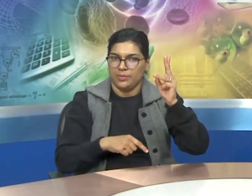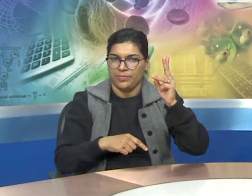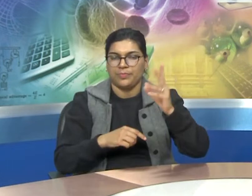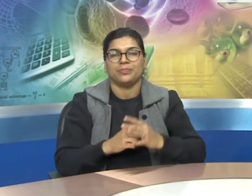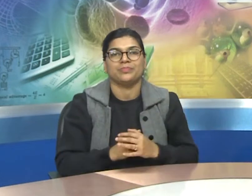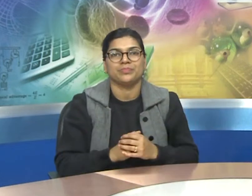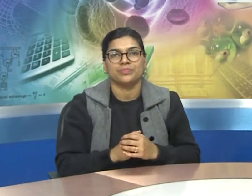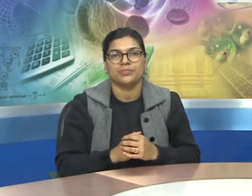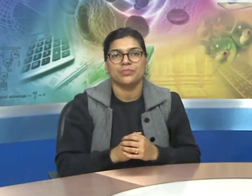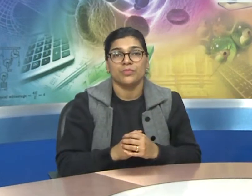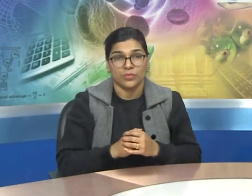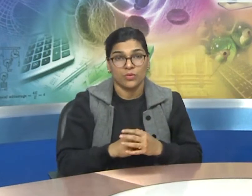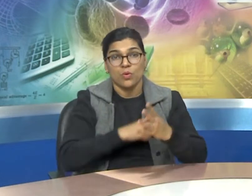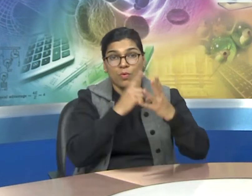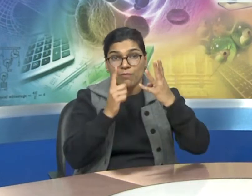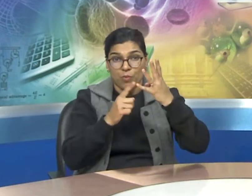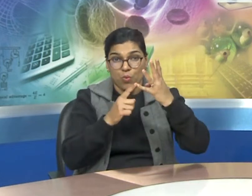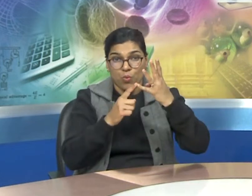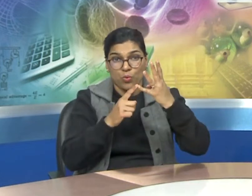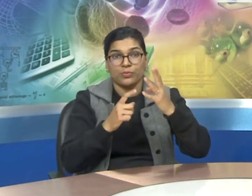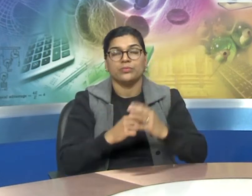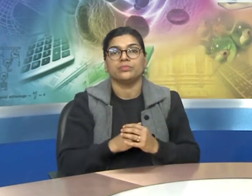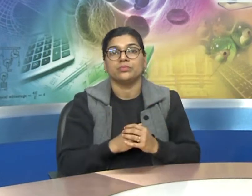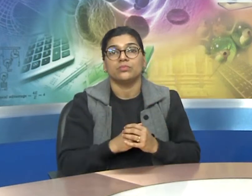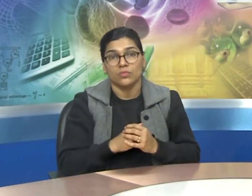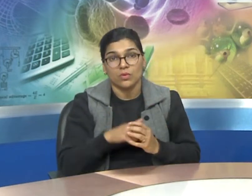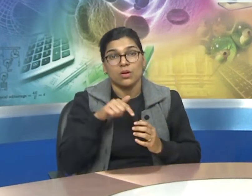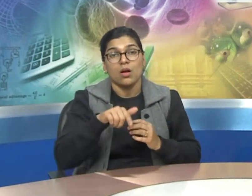use charts or different types